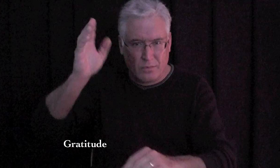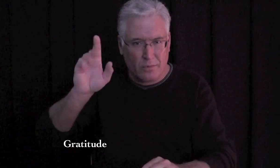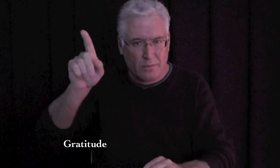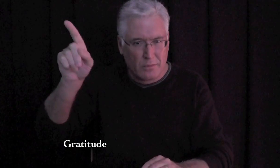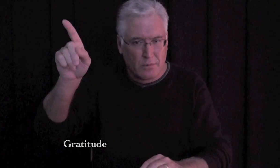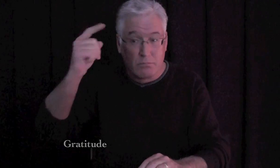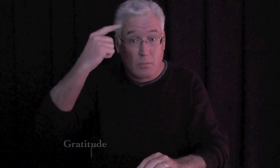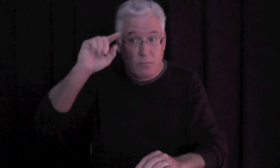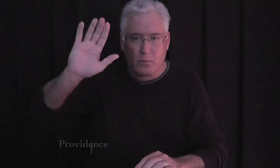God,